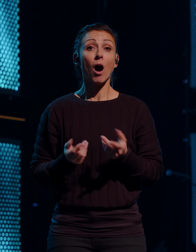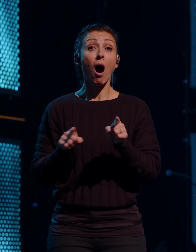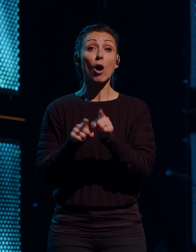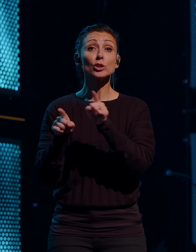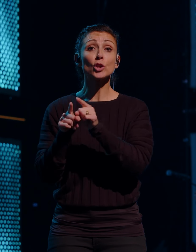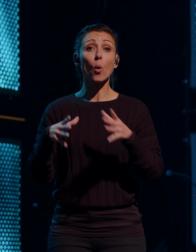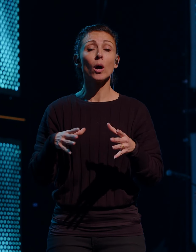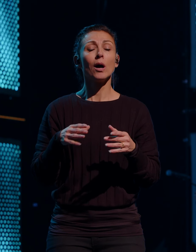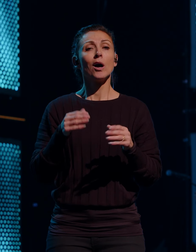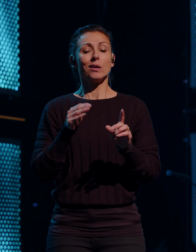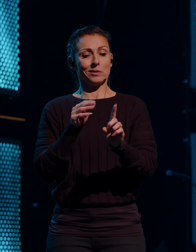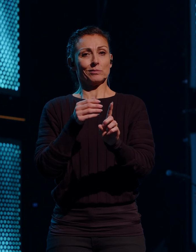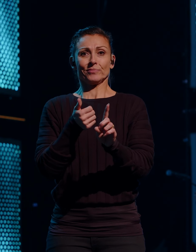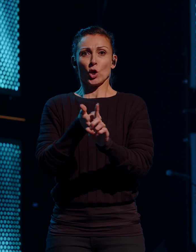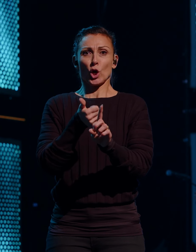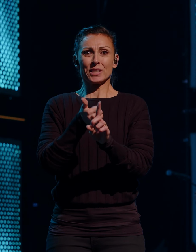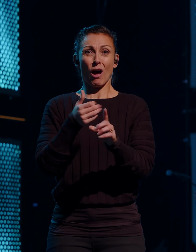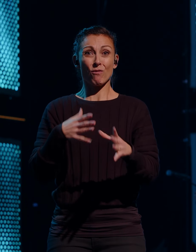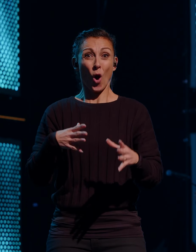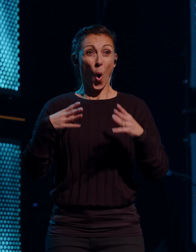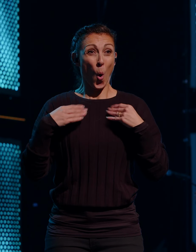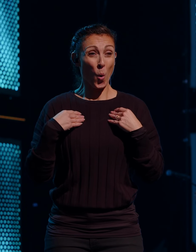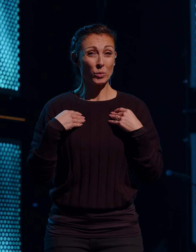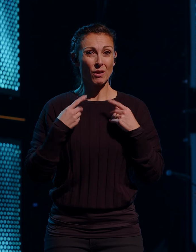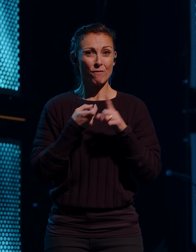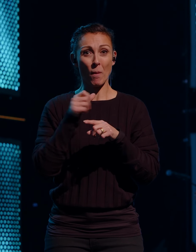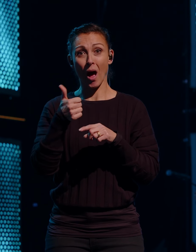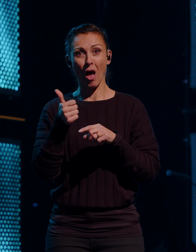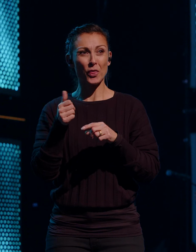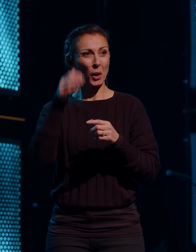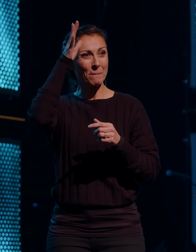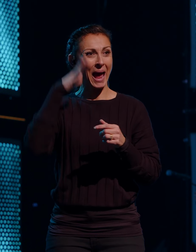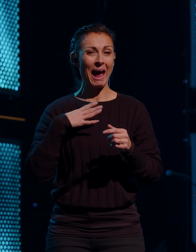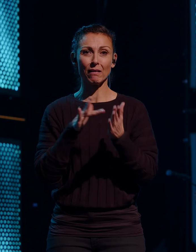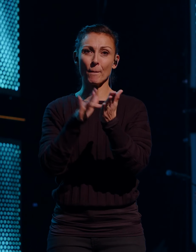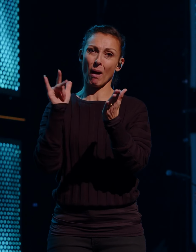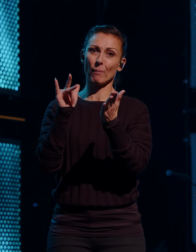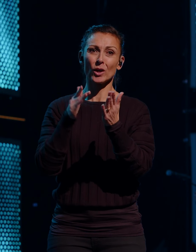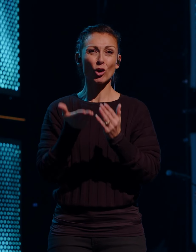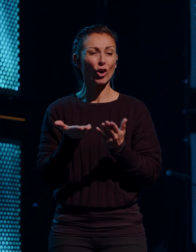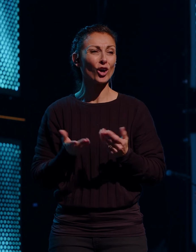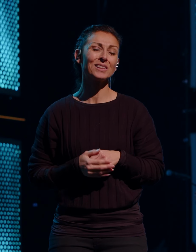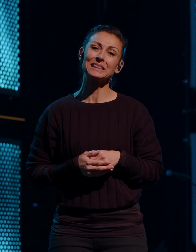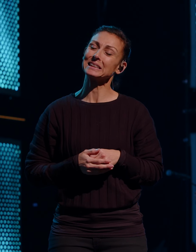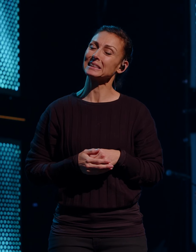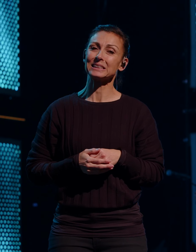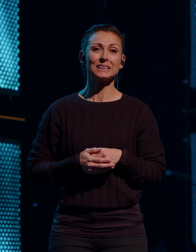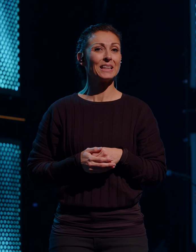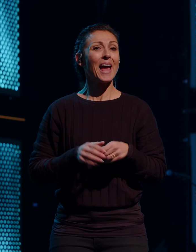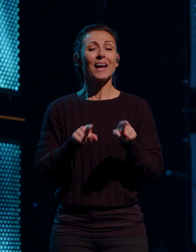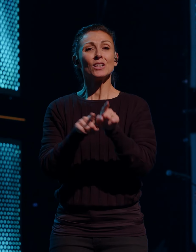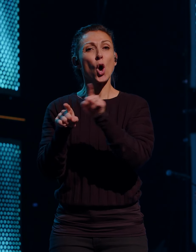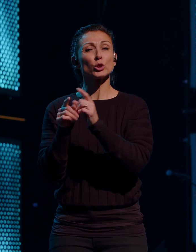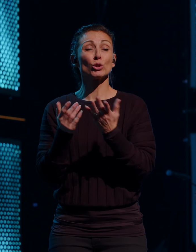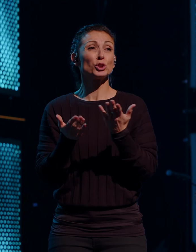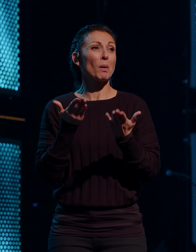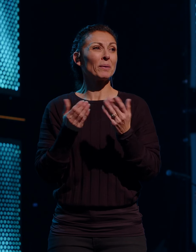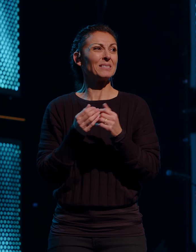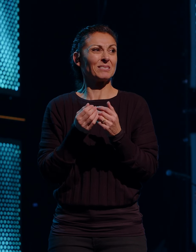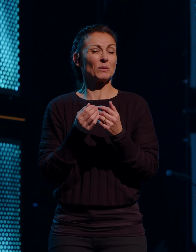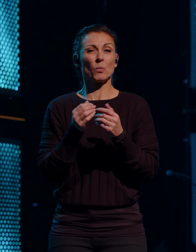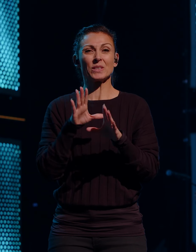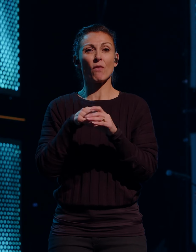have been confusing people by what she said. I mean, this was a polytheistic culture, so she's talking about, you know, a way to salvation. They're probably like, okay,